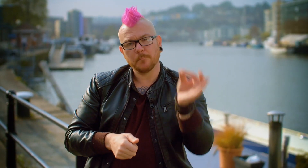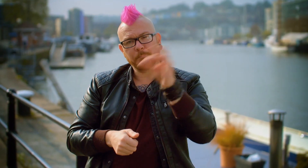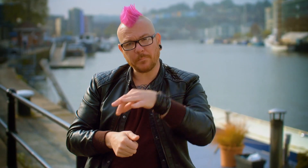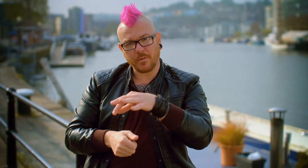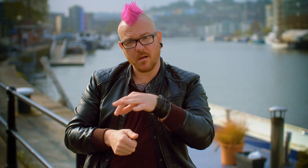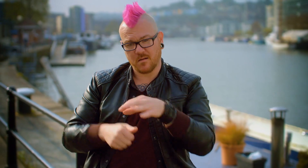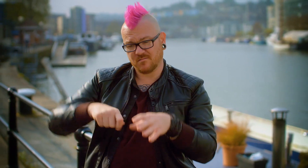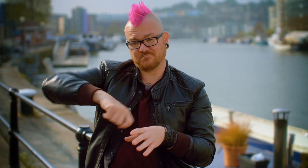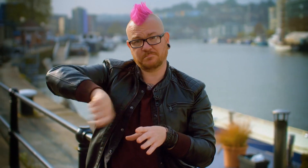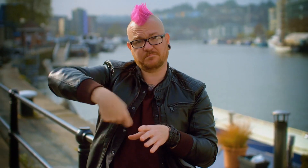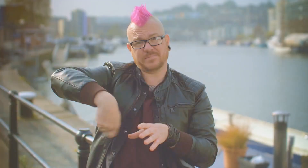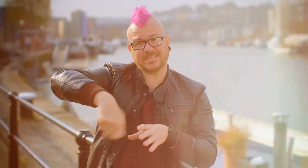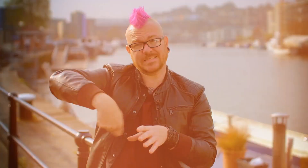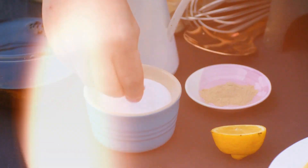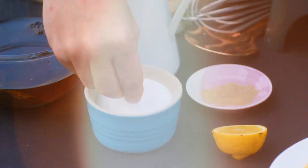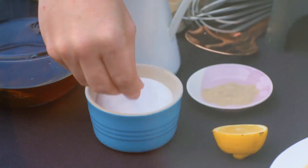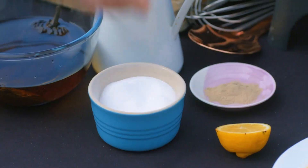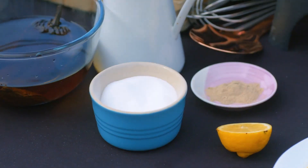Season with salt and pepper and mix.